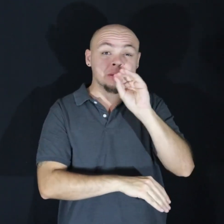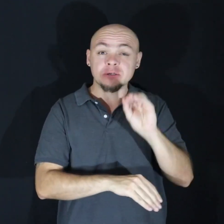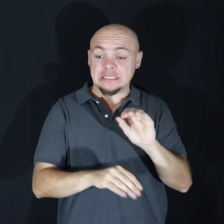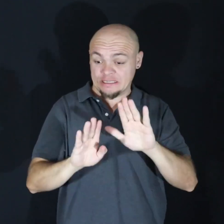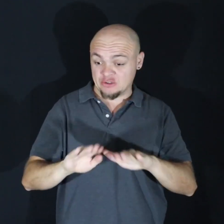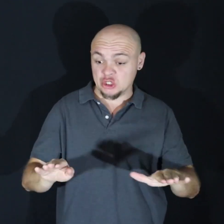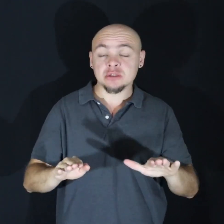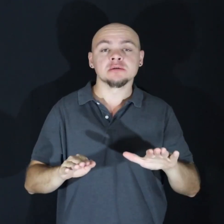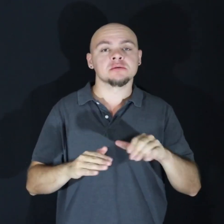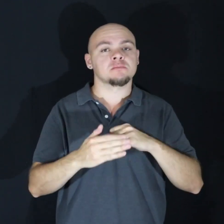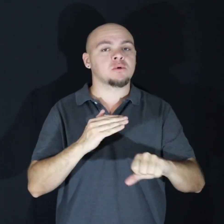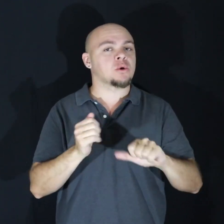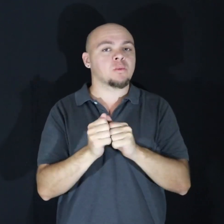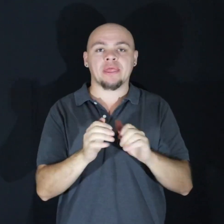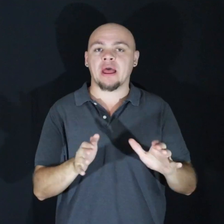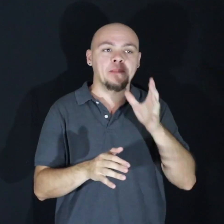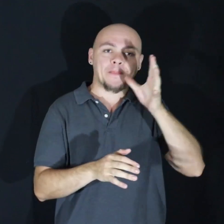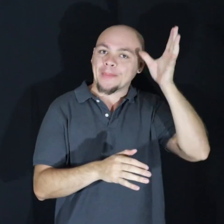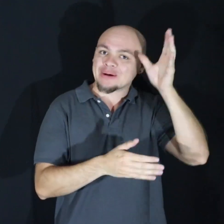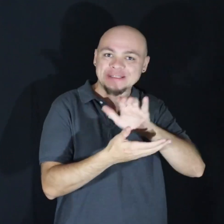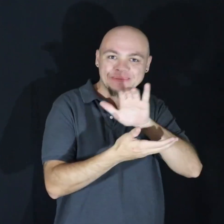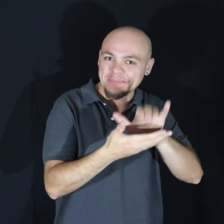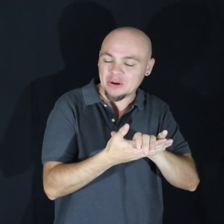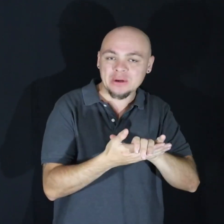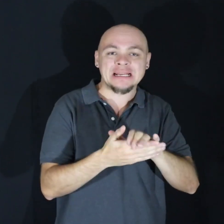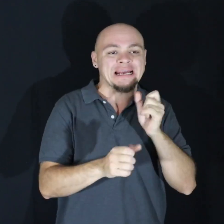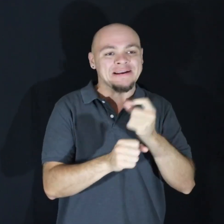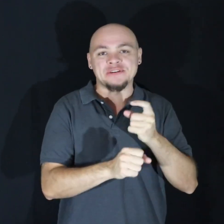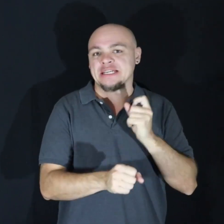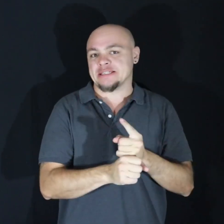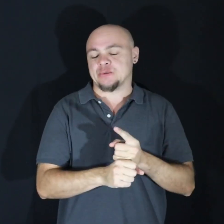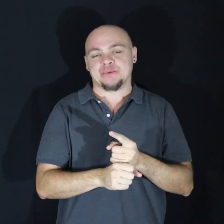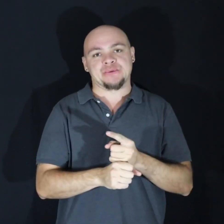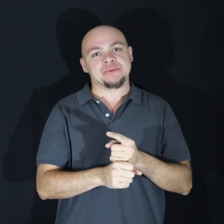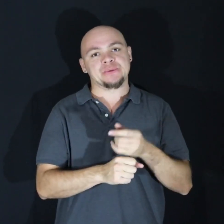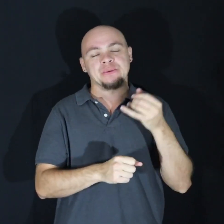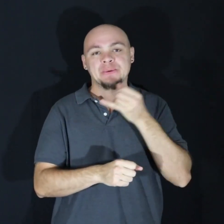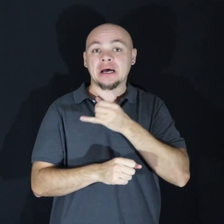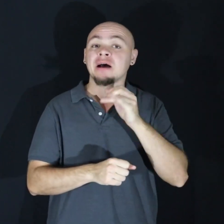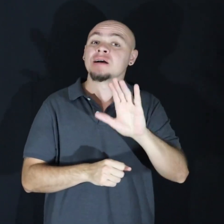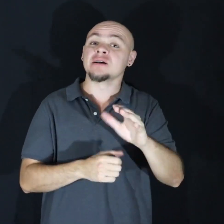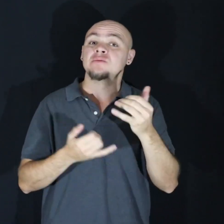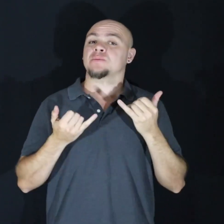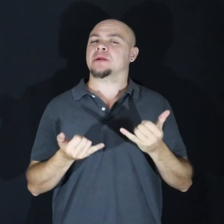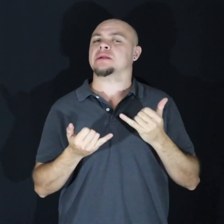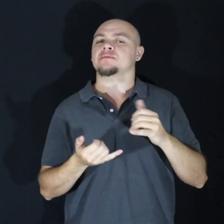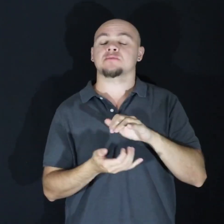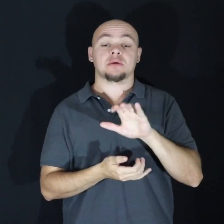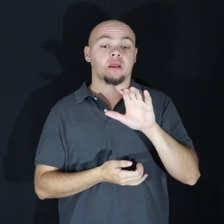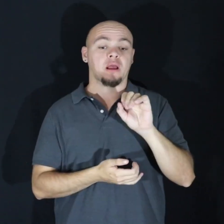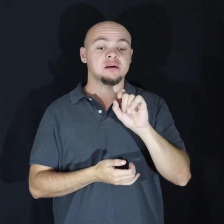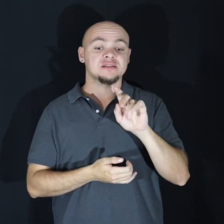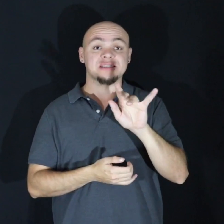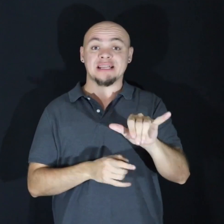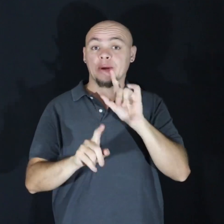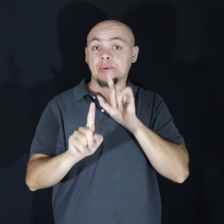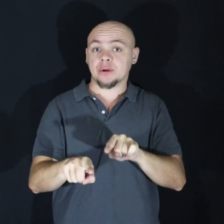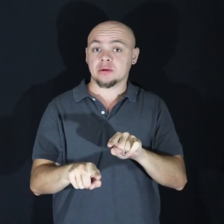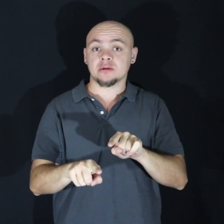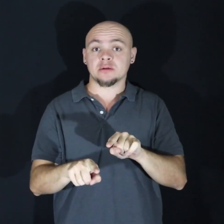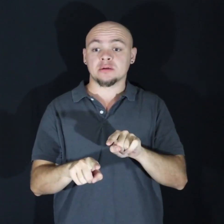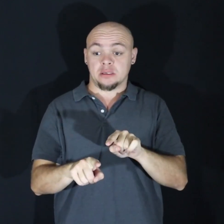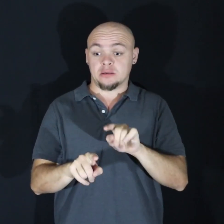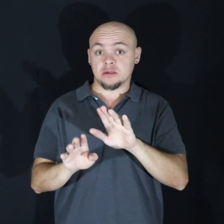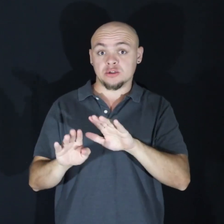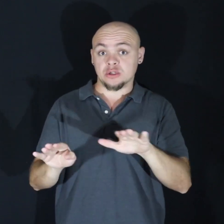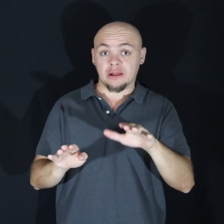children born out of wedlock each year in the US. Right now, once custody has been ordered, it's illegal to remove a